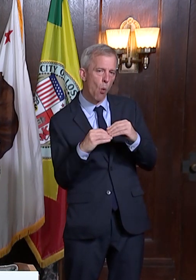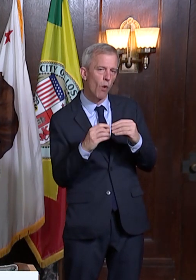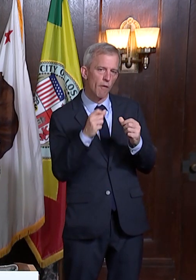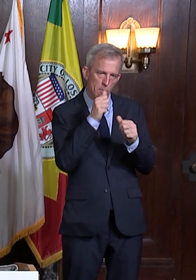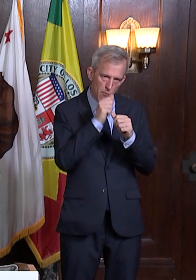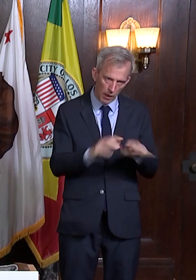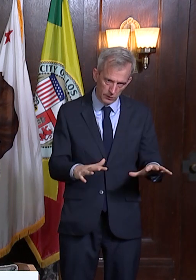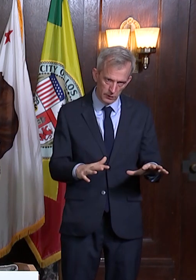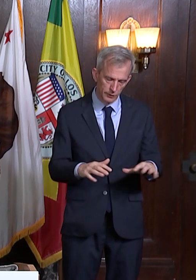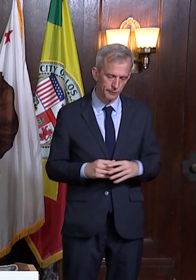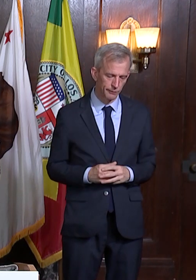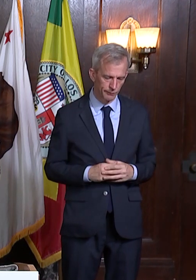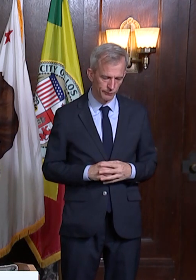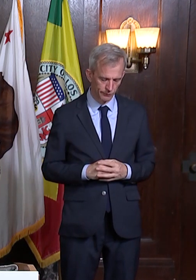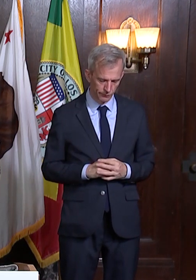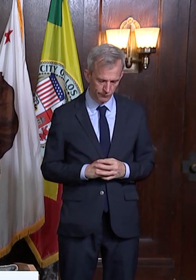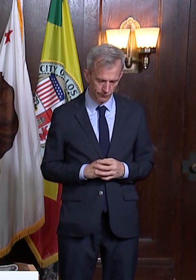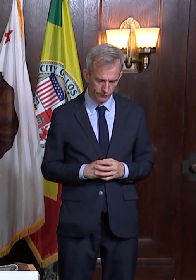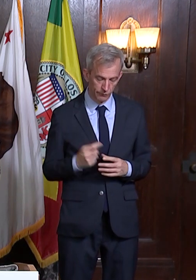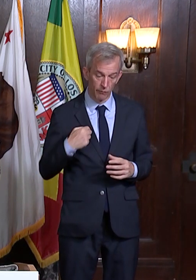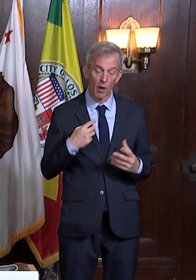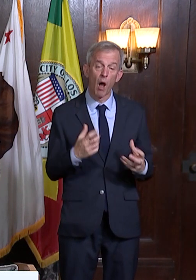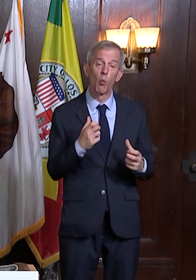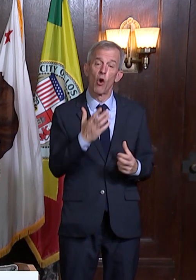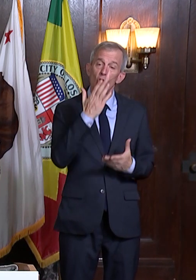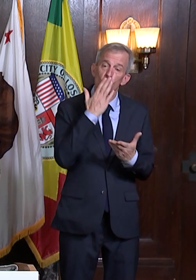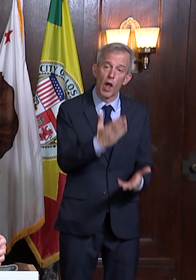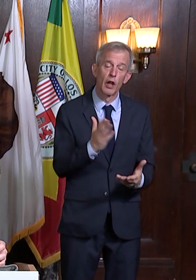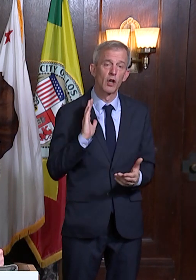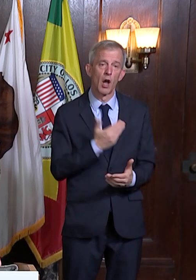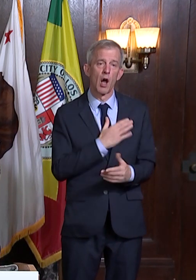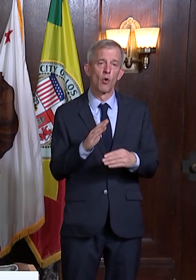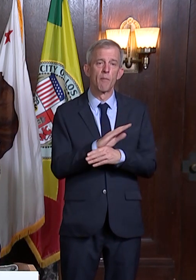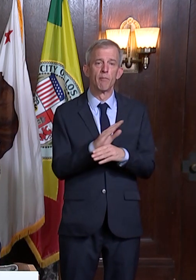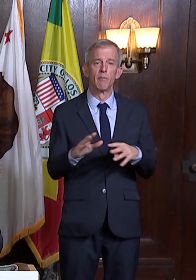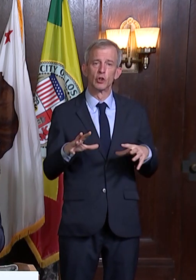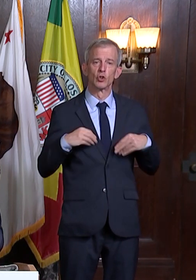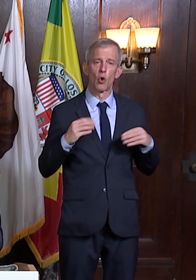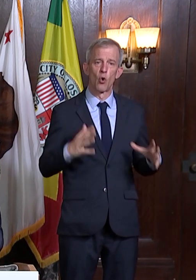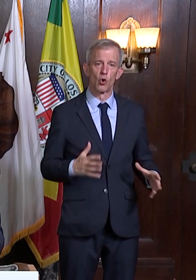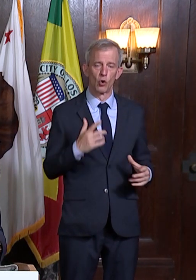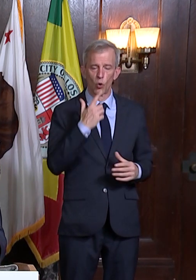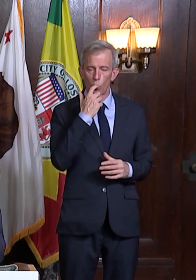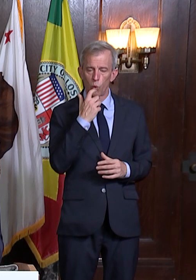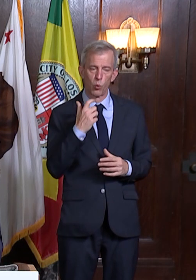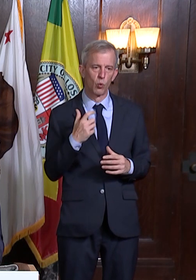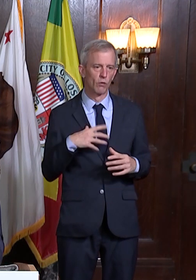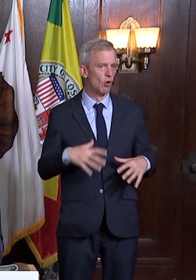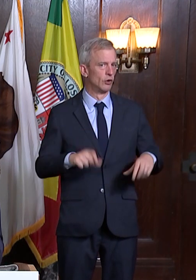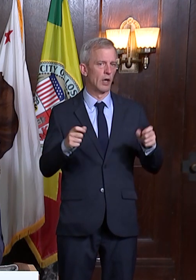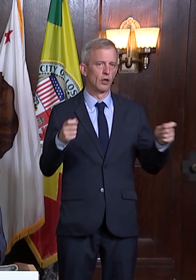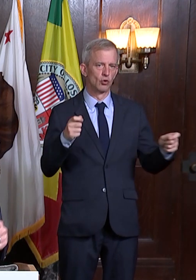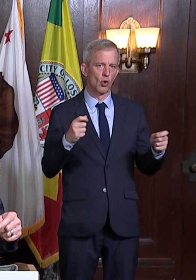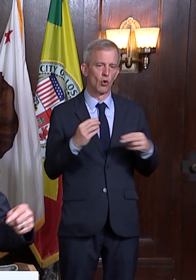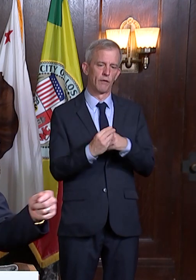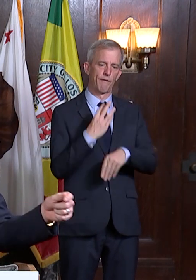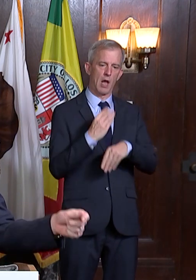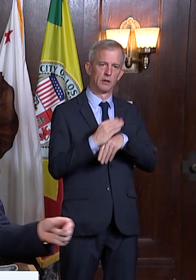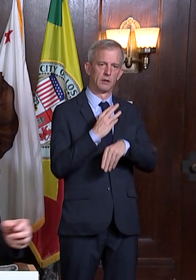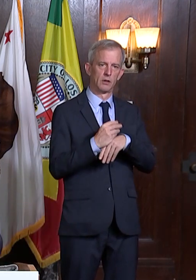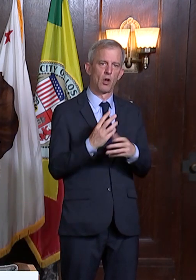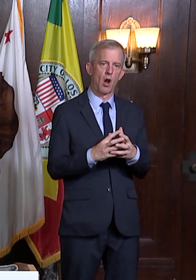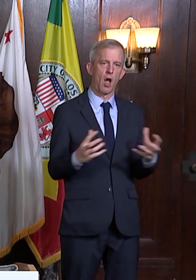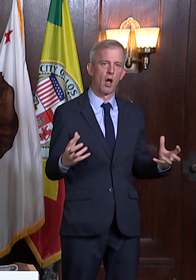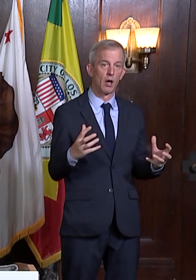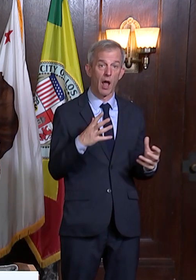them. And I want to acknowledge our business owners who have really taken control of this, given us a lot of good advice on this, and who in some ways were out in